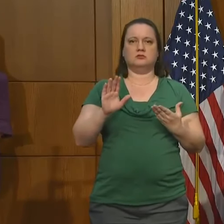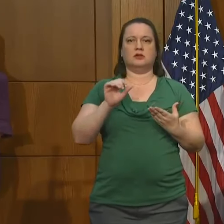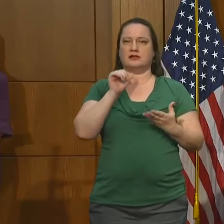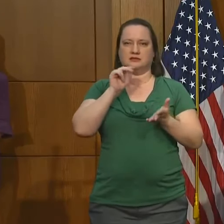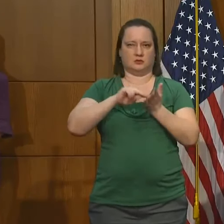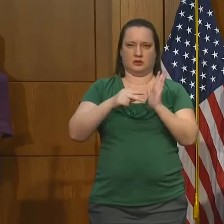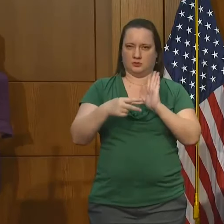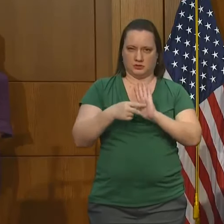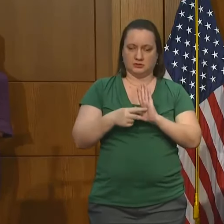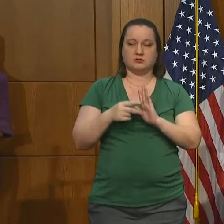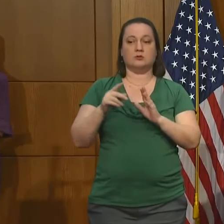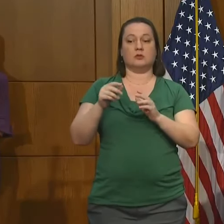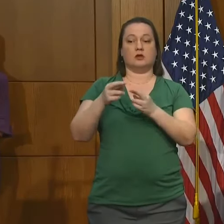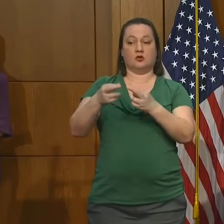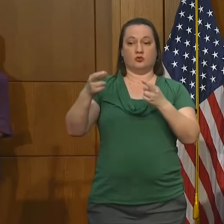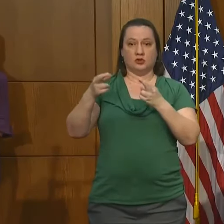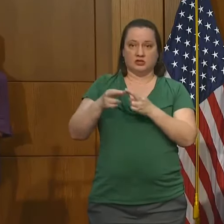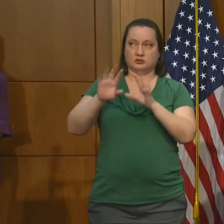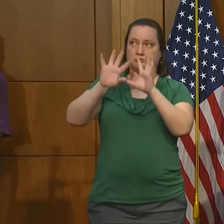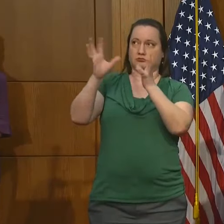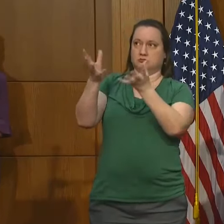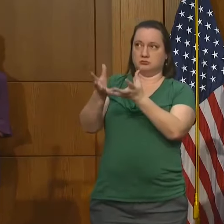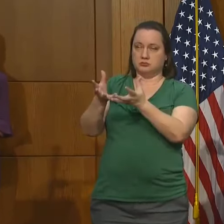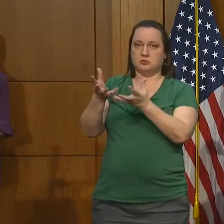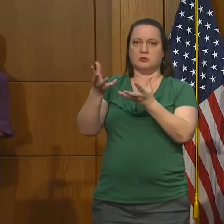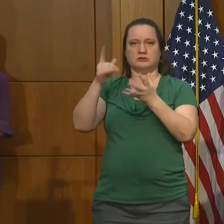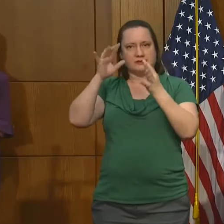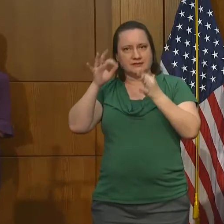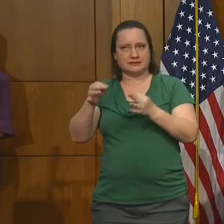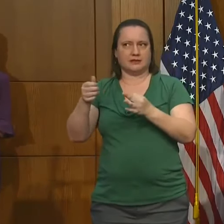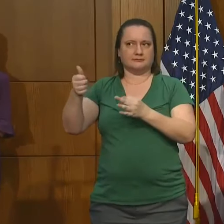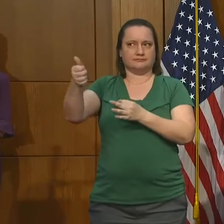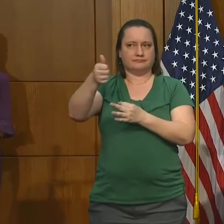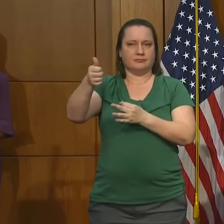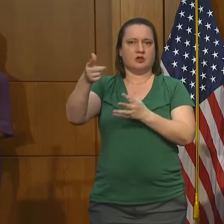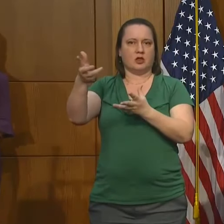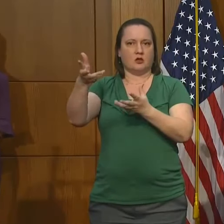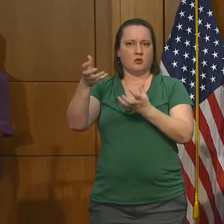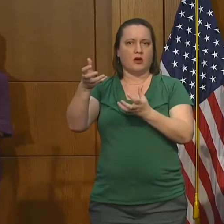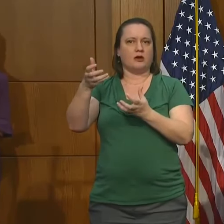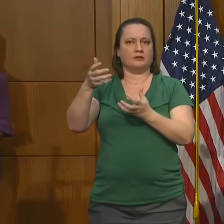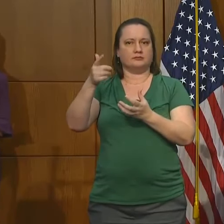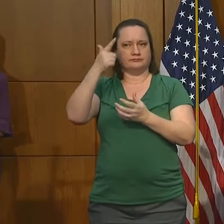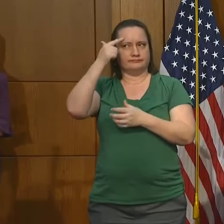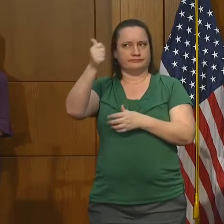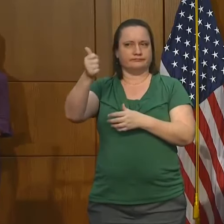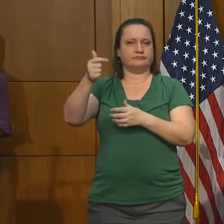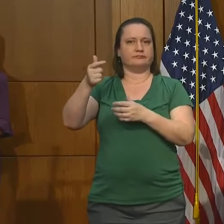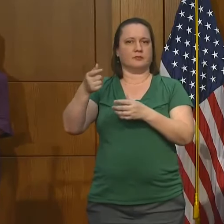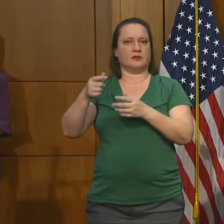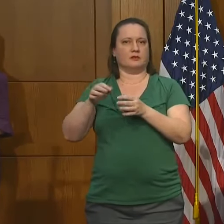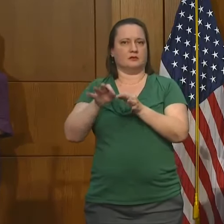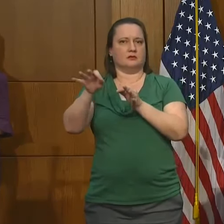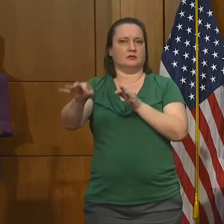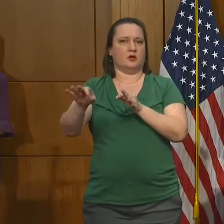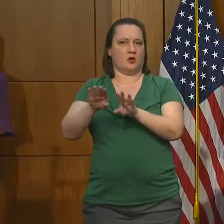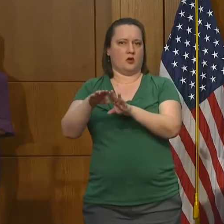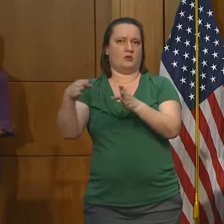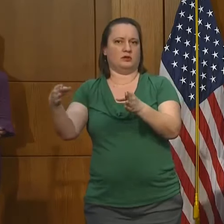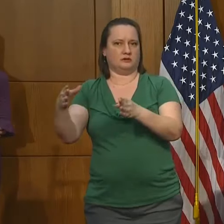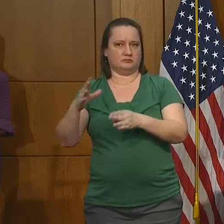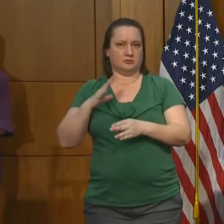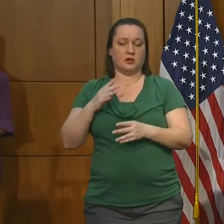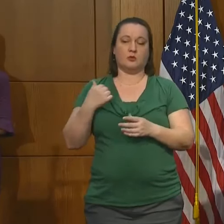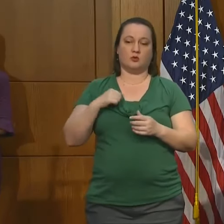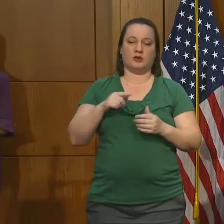open to having that discussion over the weekend and would have an update for you early next week. But we did ask for those jurisdictions to take a look at